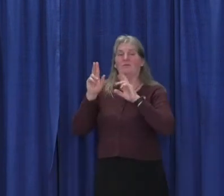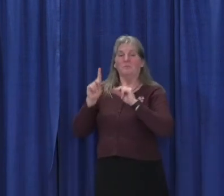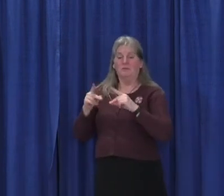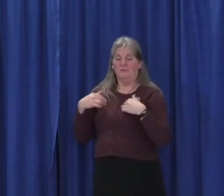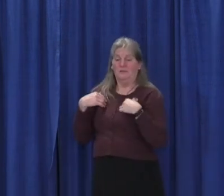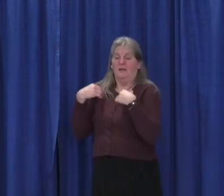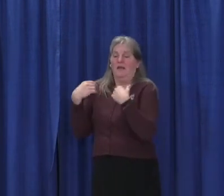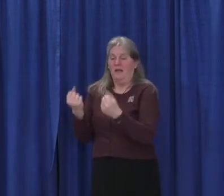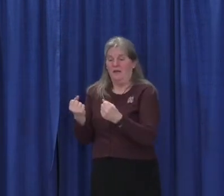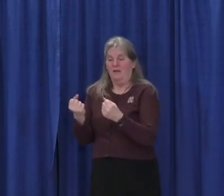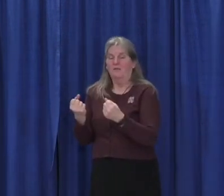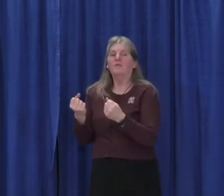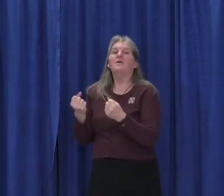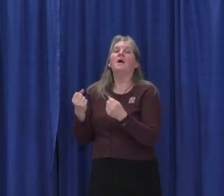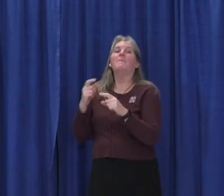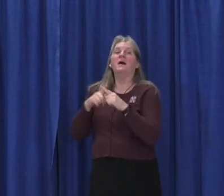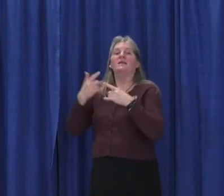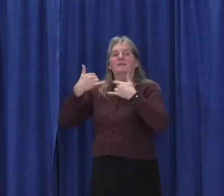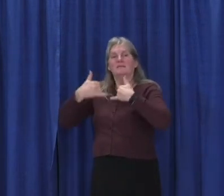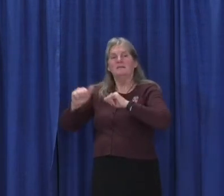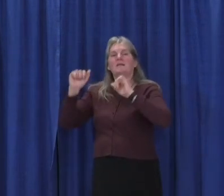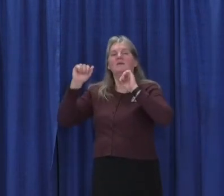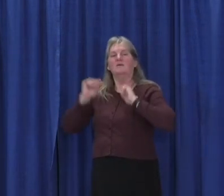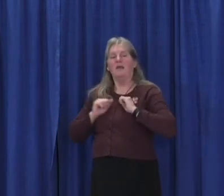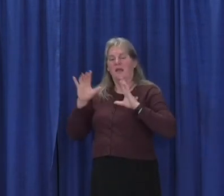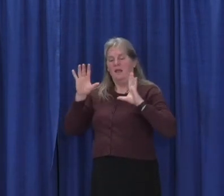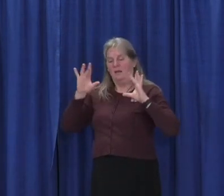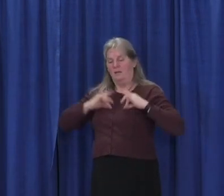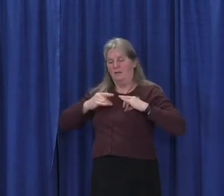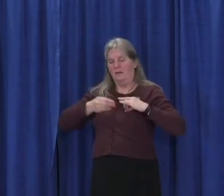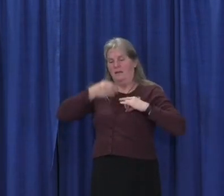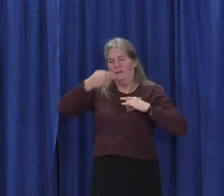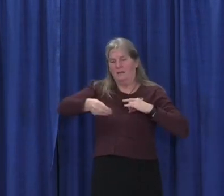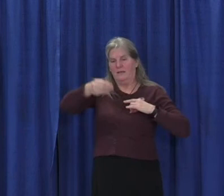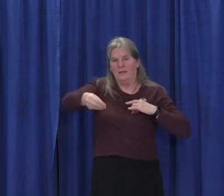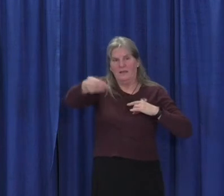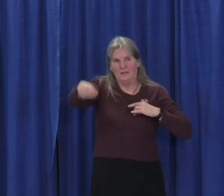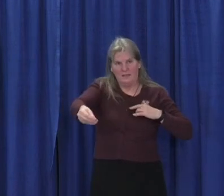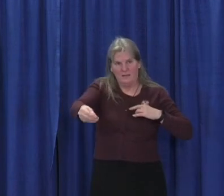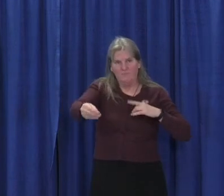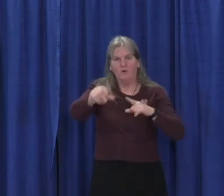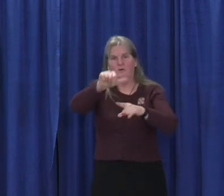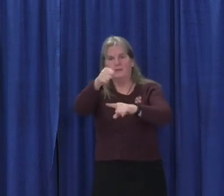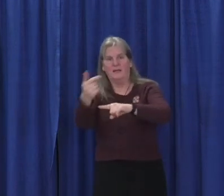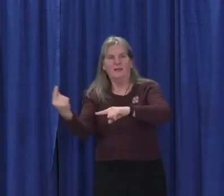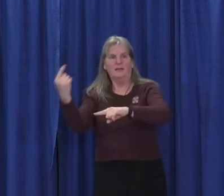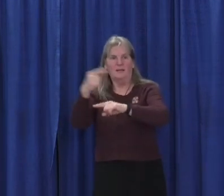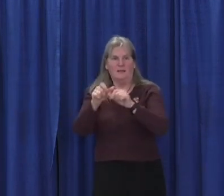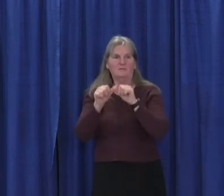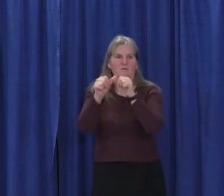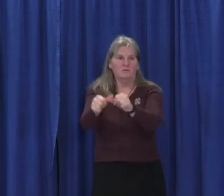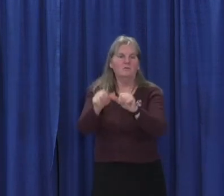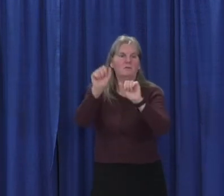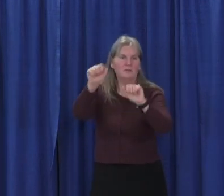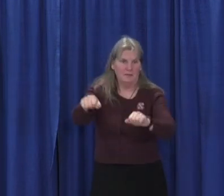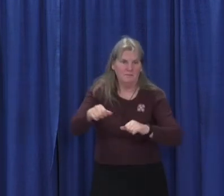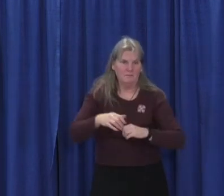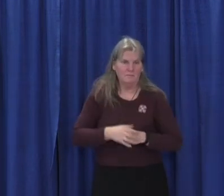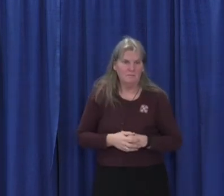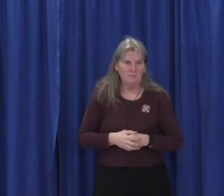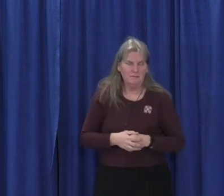be infectious for up to 10 days from when they started those symptoms for most people. For people who